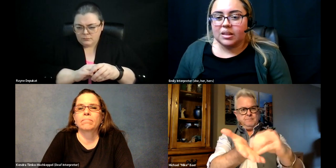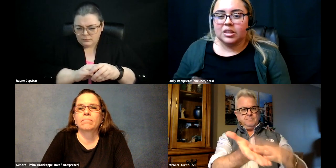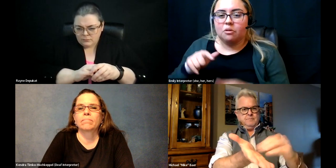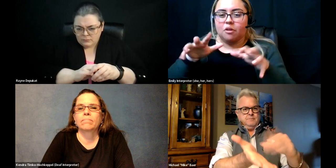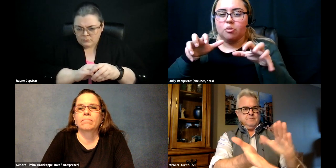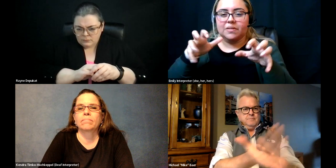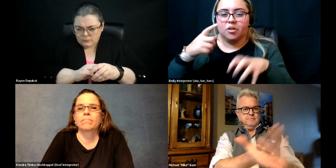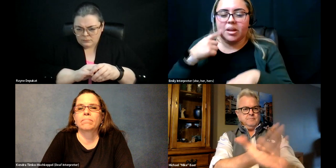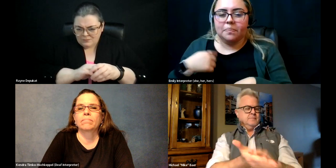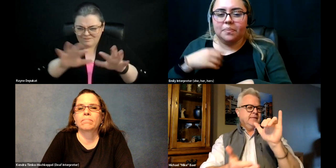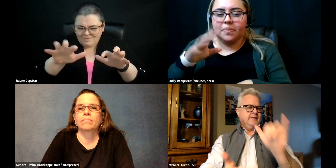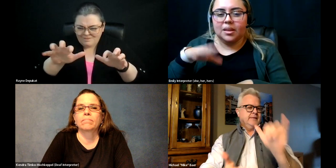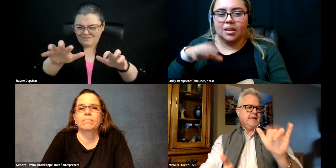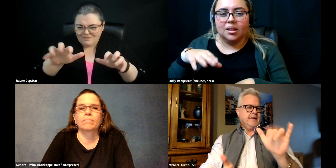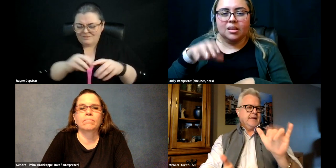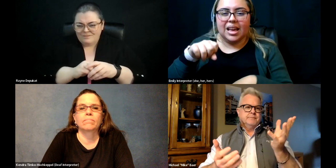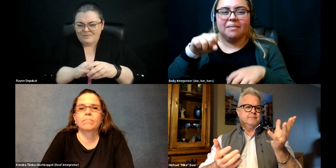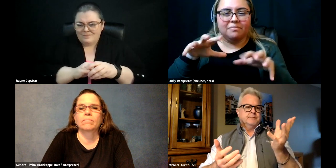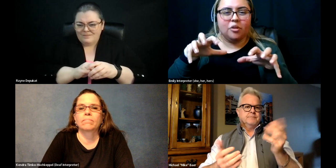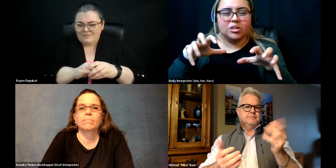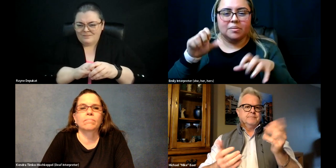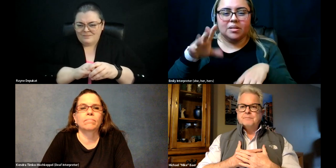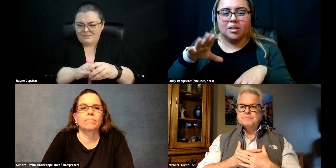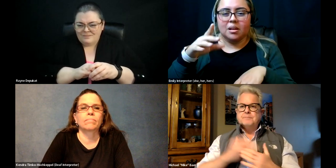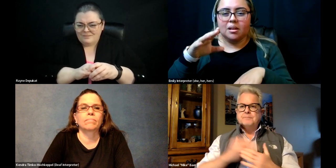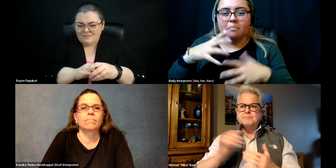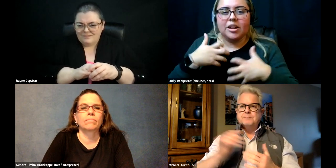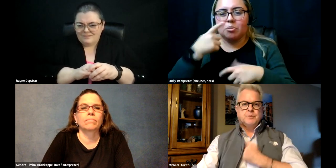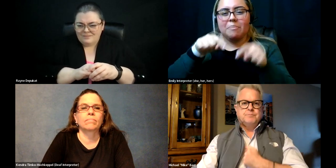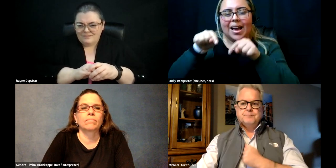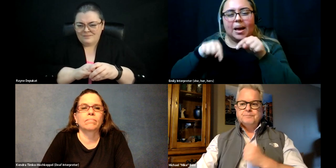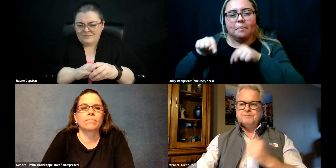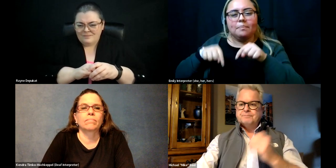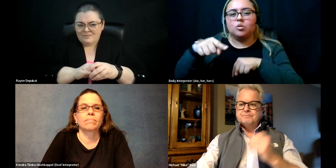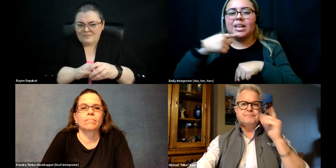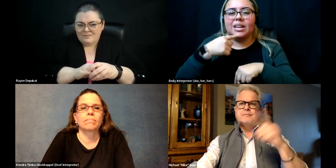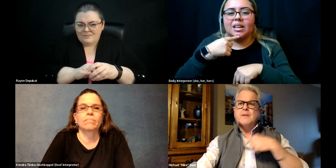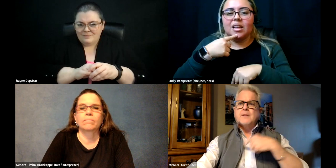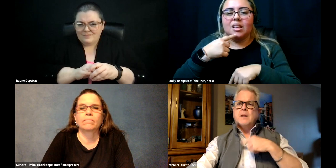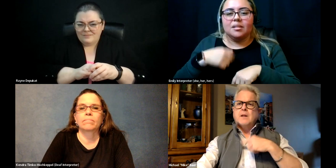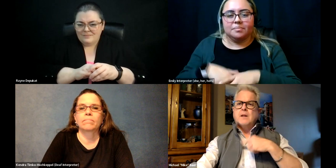it's a little frozen for me. Yeah, frozen. Mike, do you mind backing up? You said.